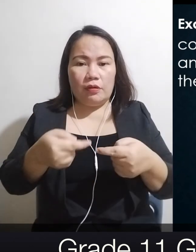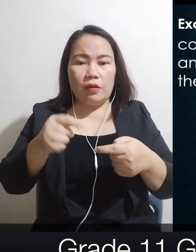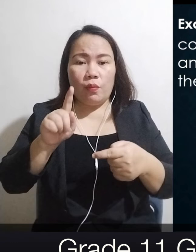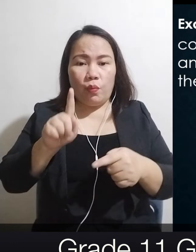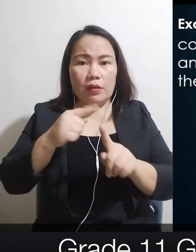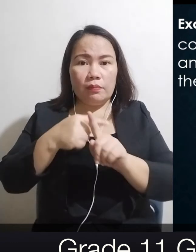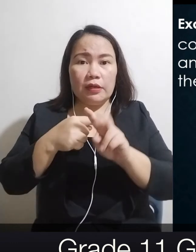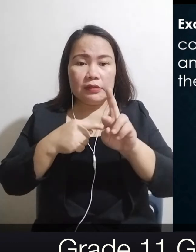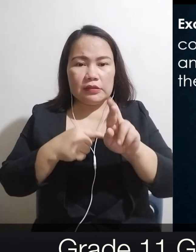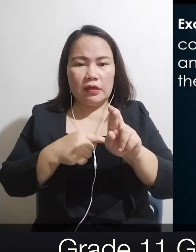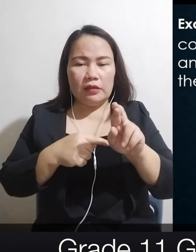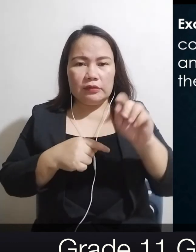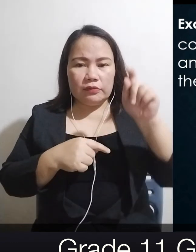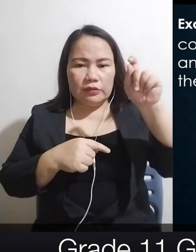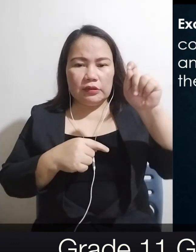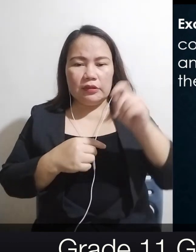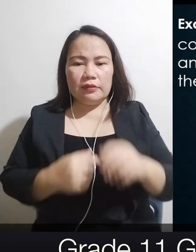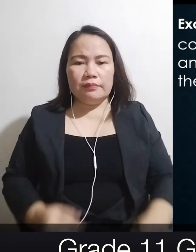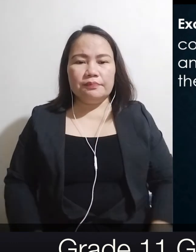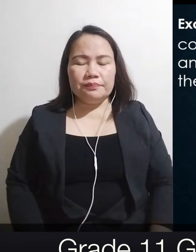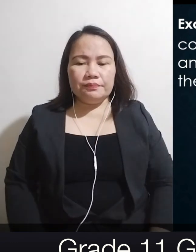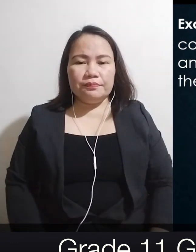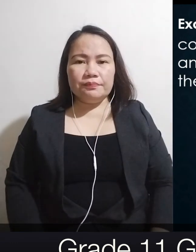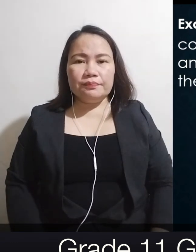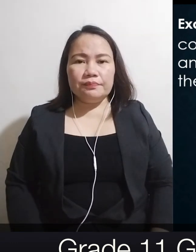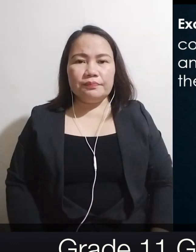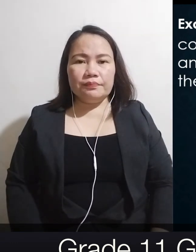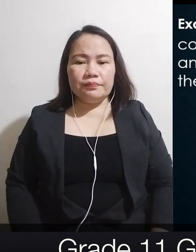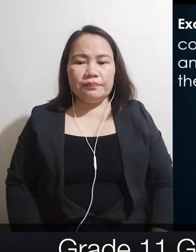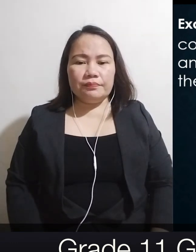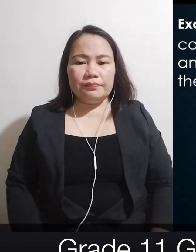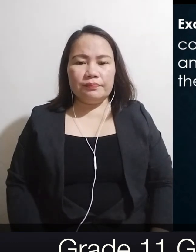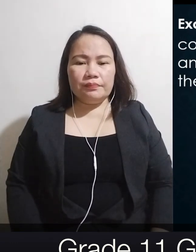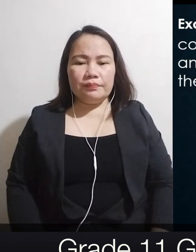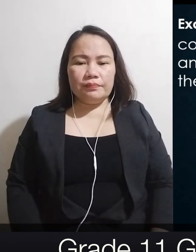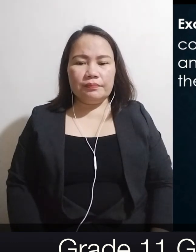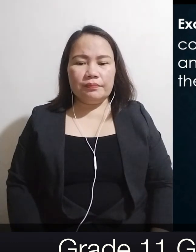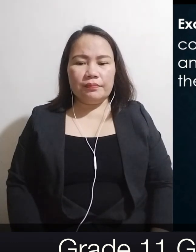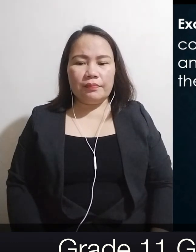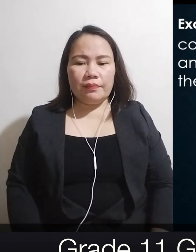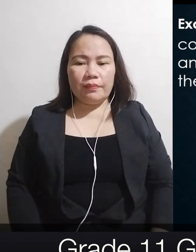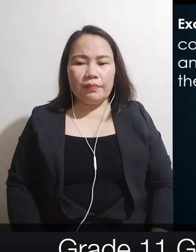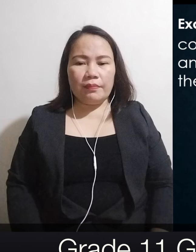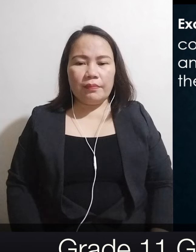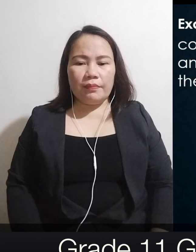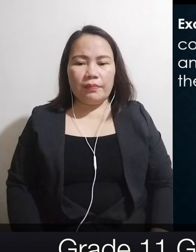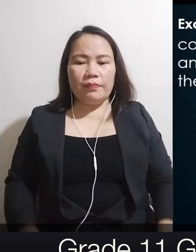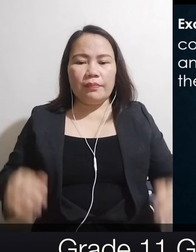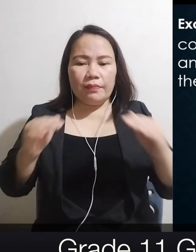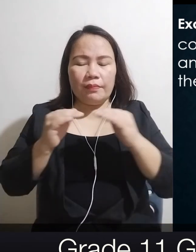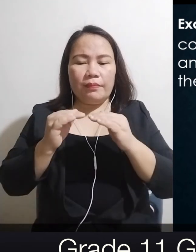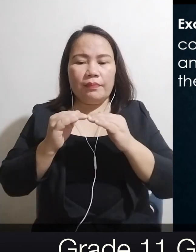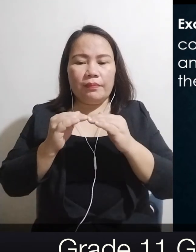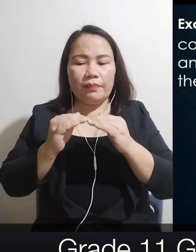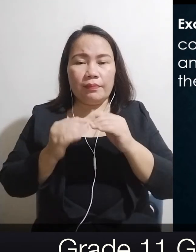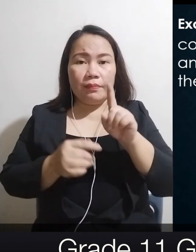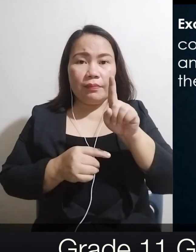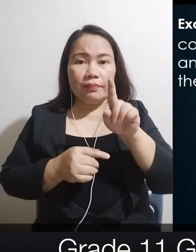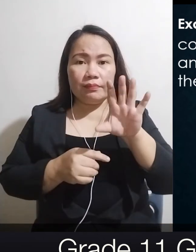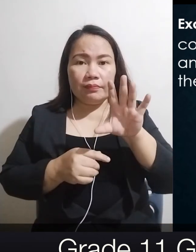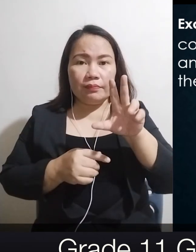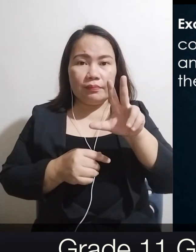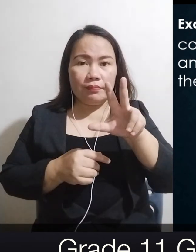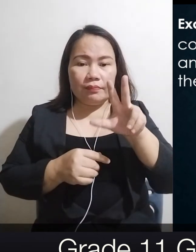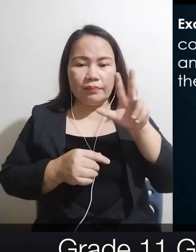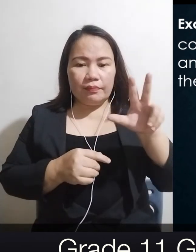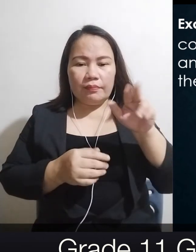to T. So, you can use that exponential model. So, we get, this is